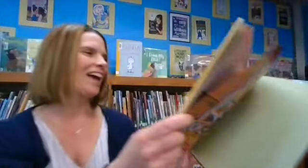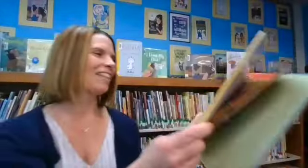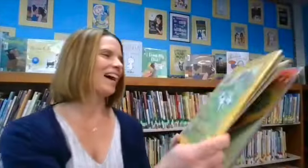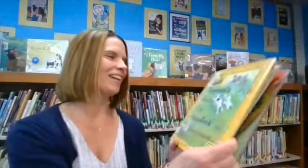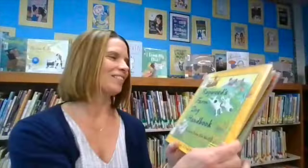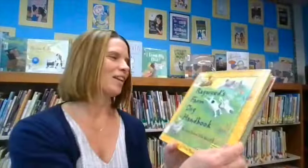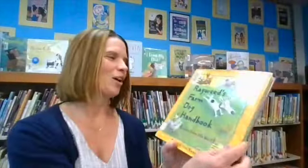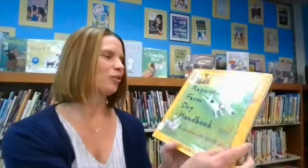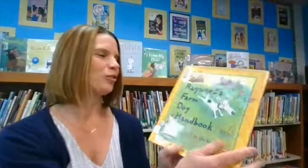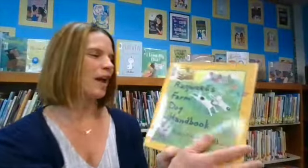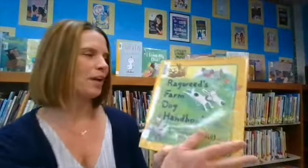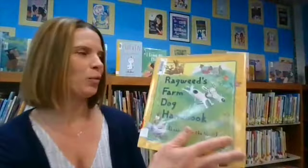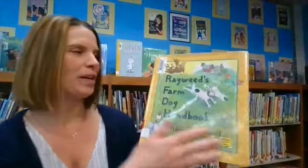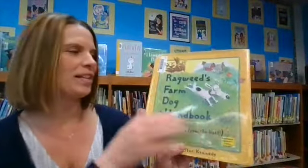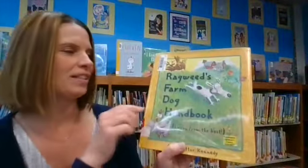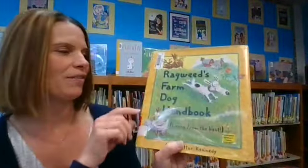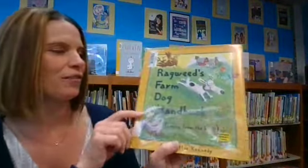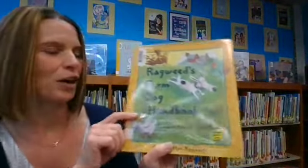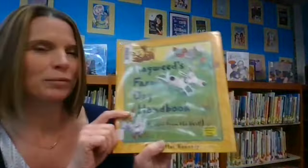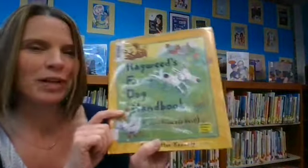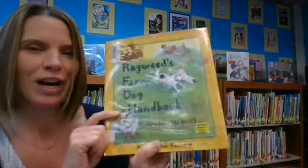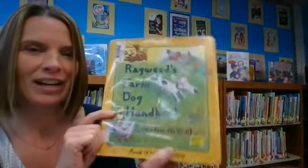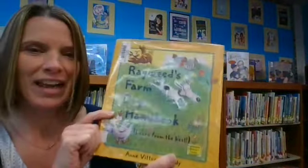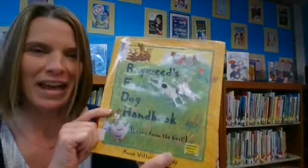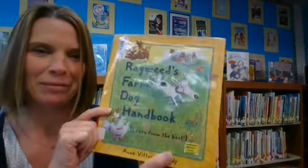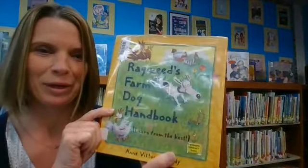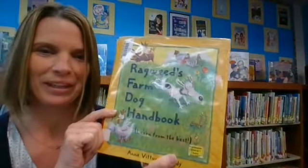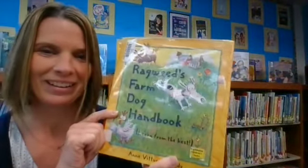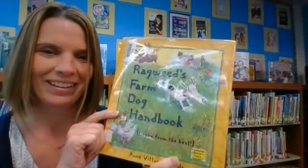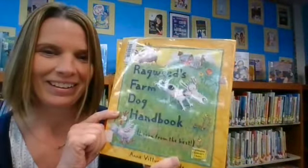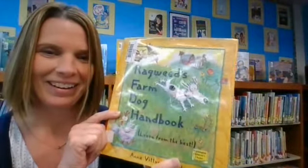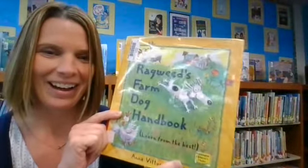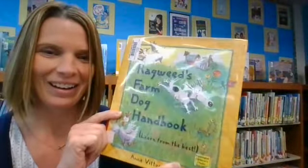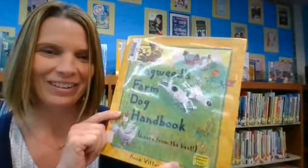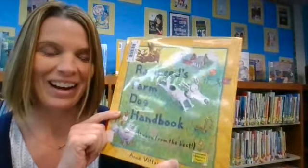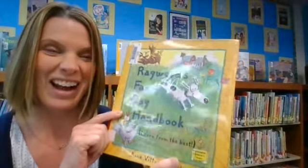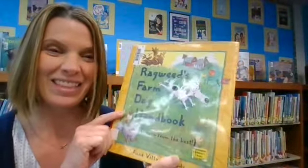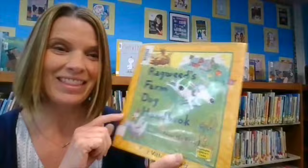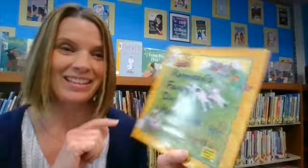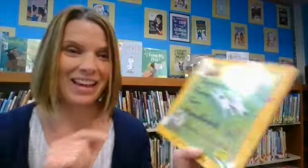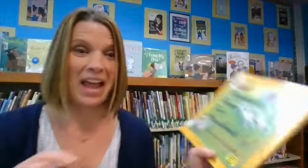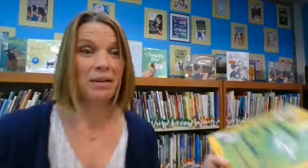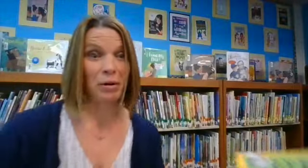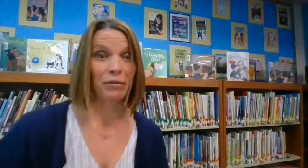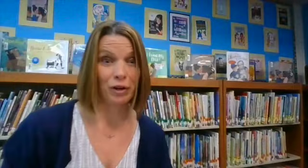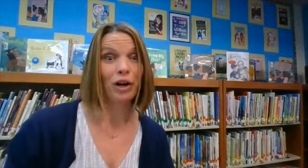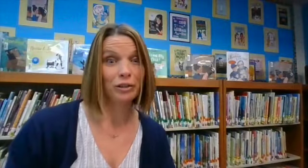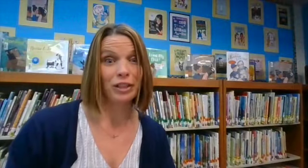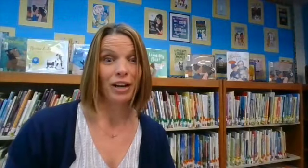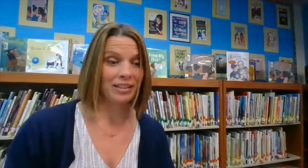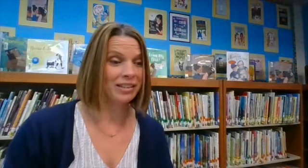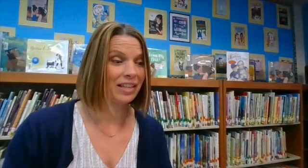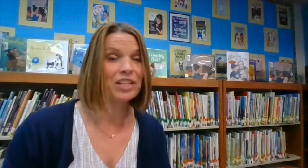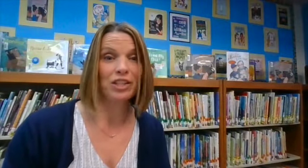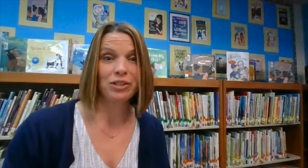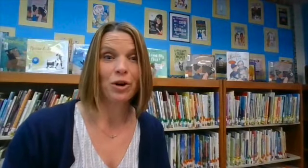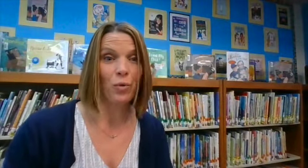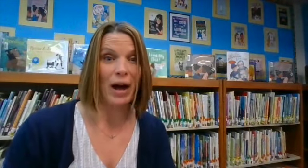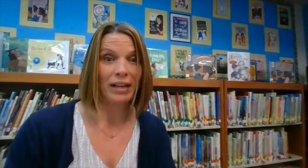And that is Ragweed's Farm Dog Handbook. All right. I think that's a handbook for all dogs. They just know how to